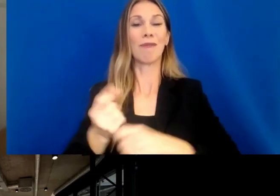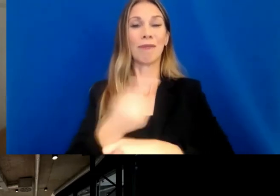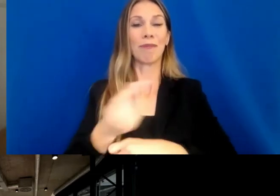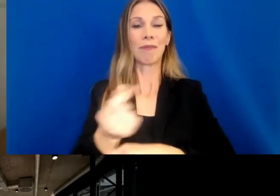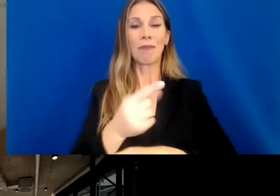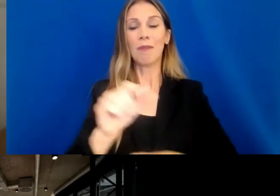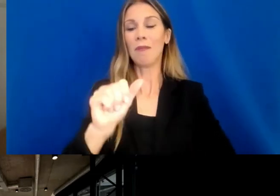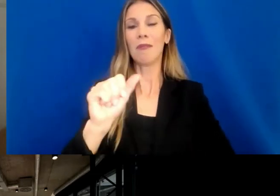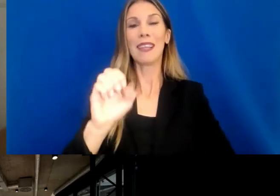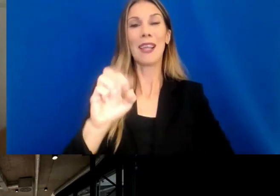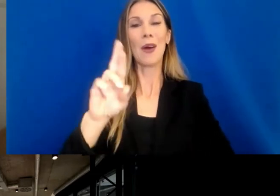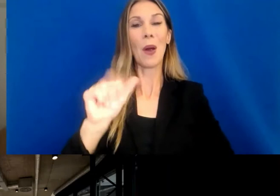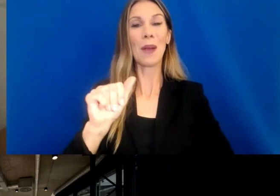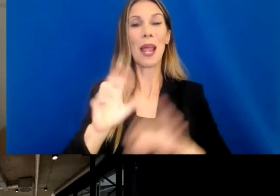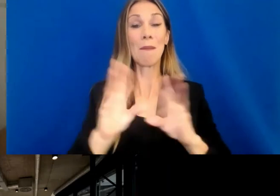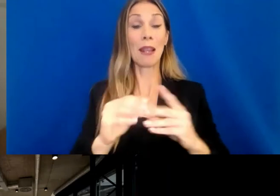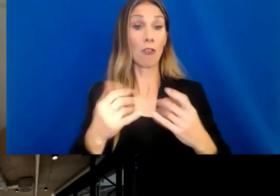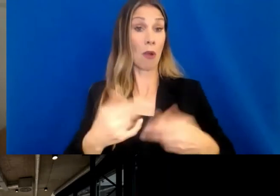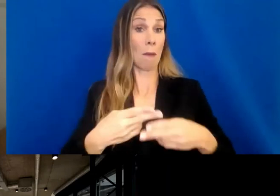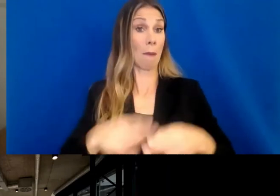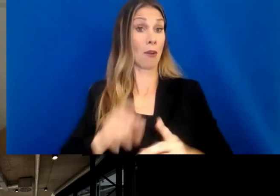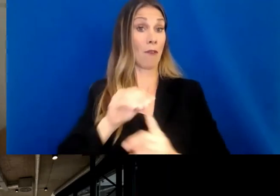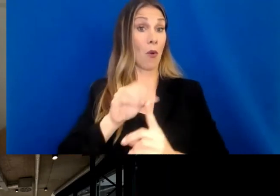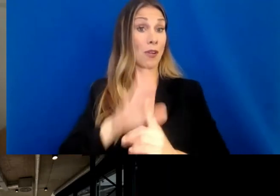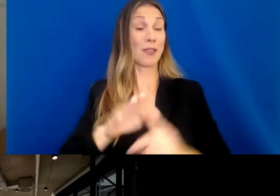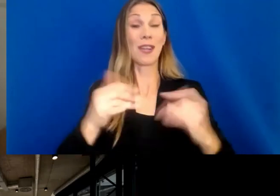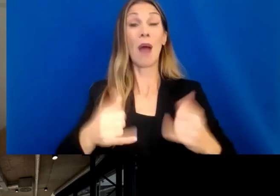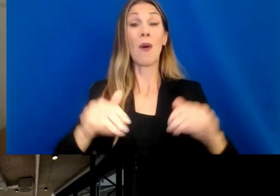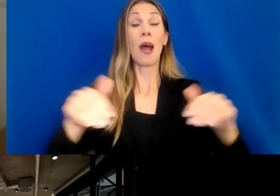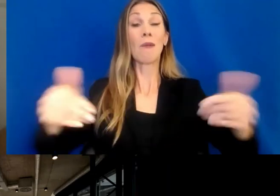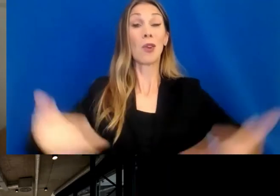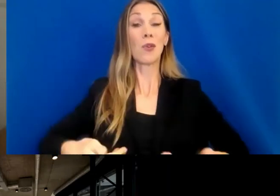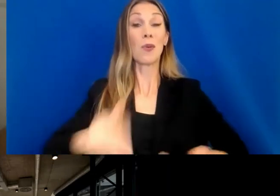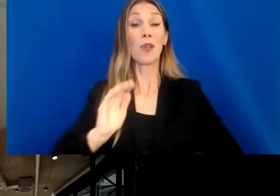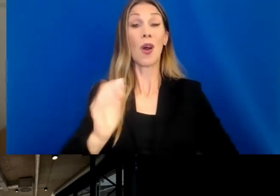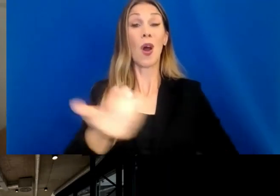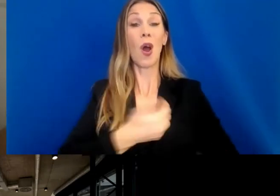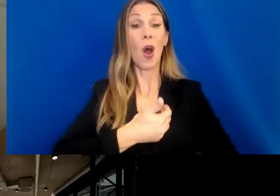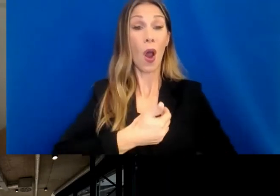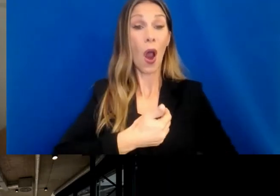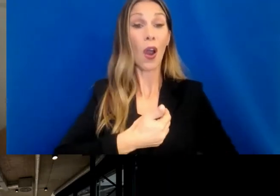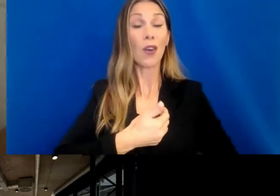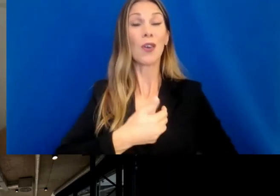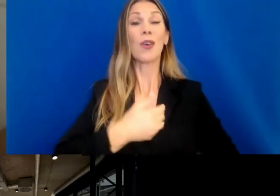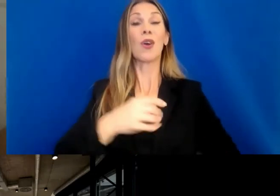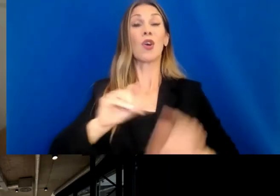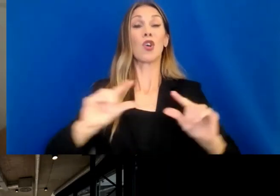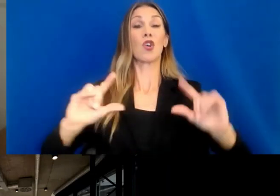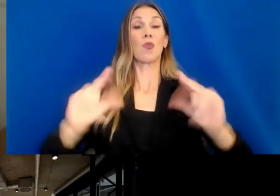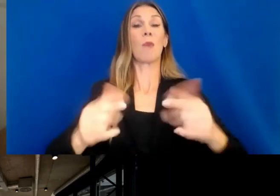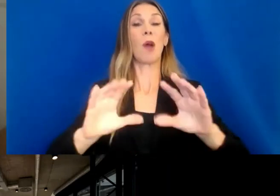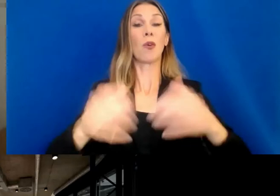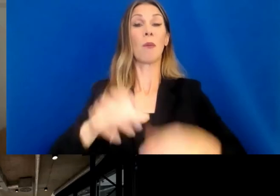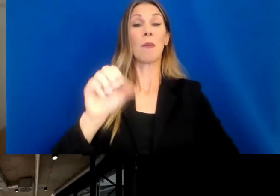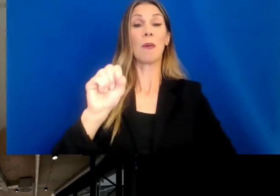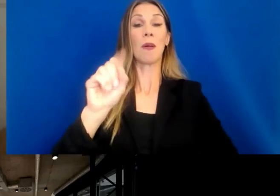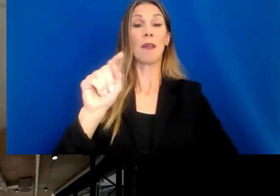of brief orientation, I would like to introduce our SCARET group. That is